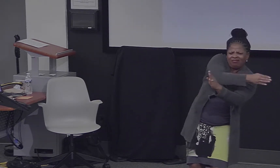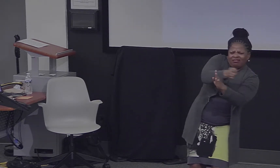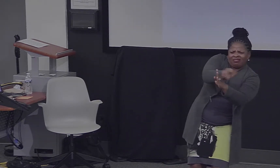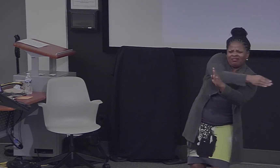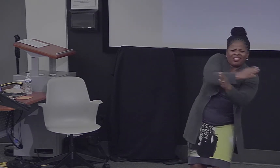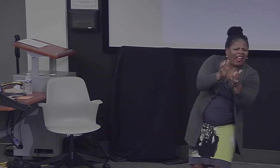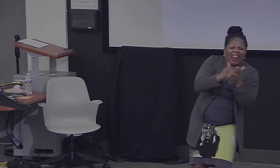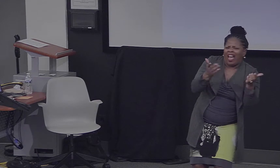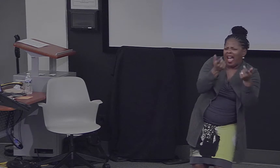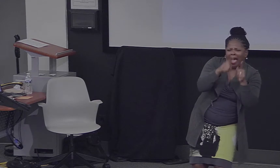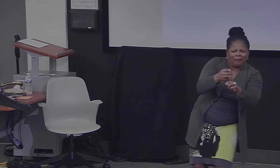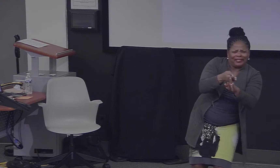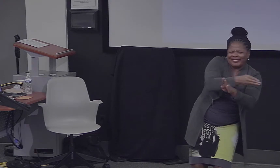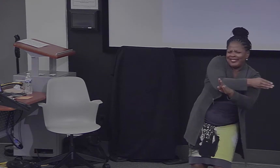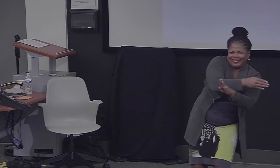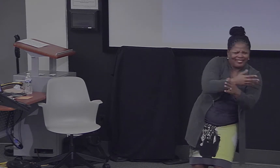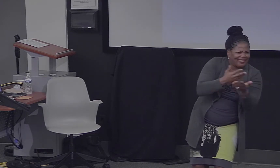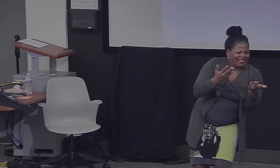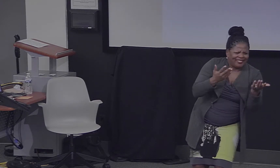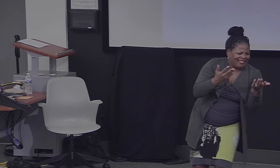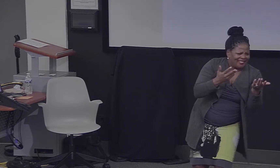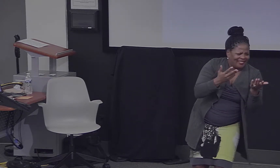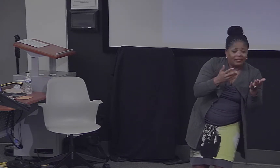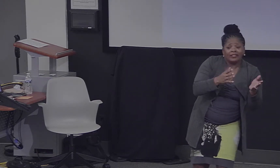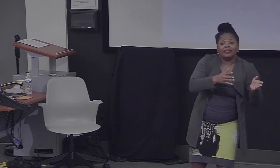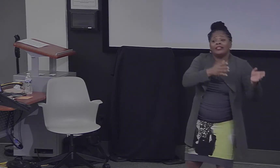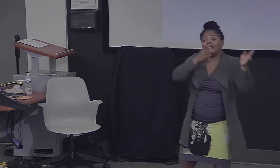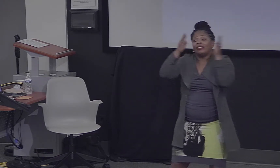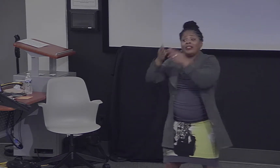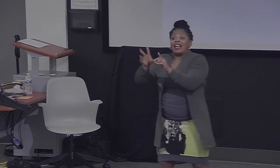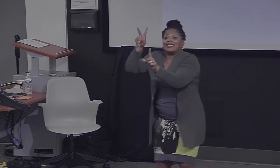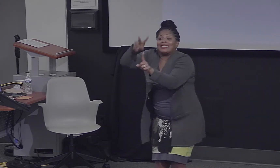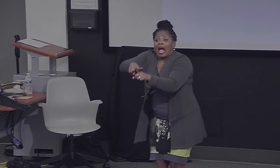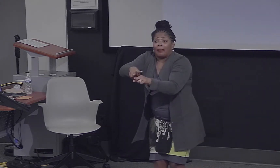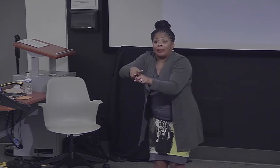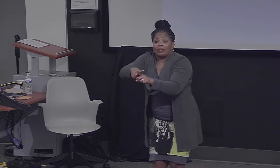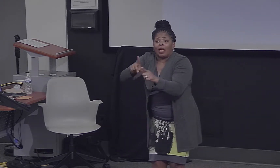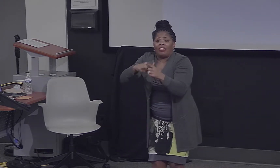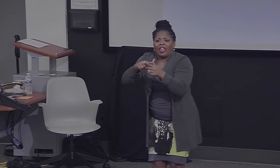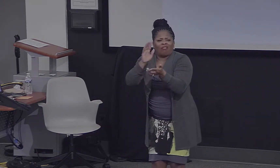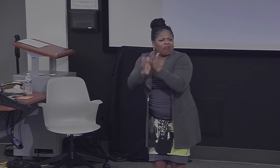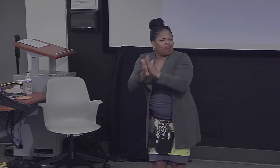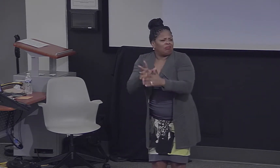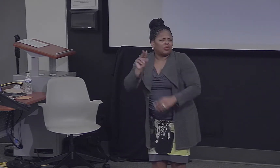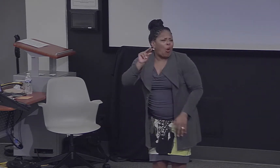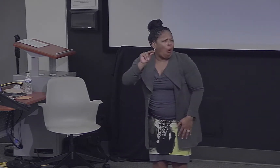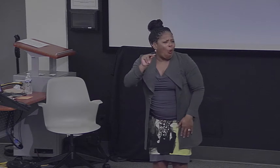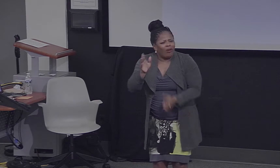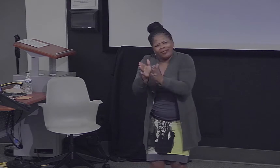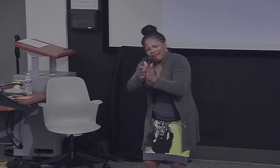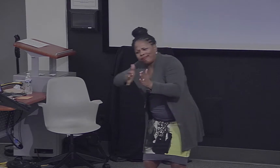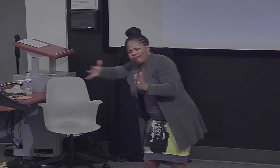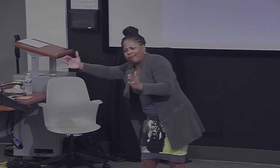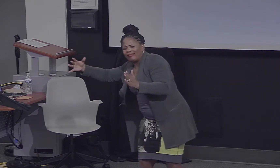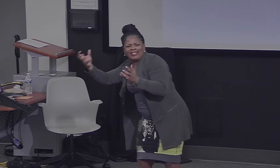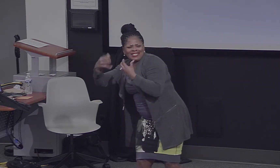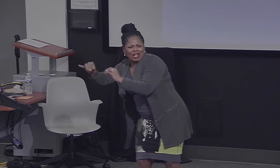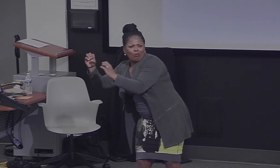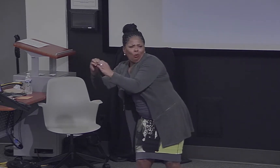So obviously, before the request, there's something that's going on, even that gets you to people making the request. And once there's a request, there's